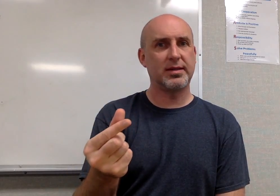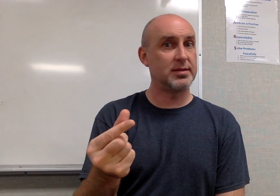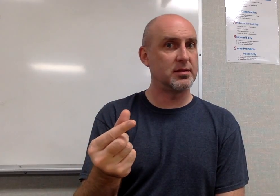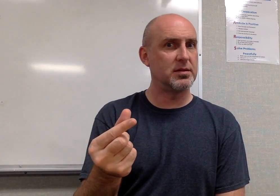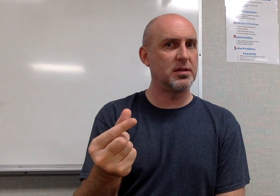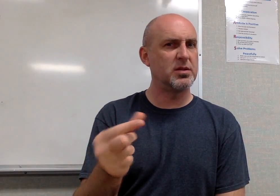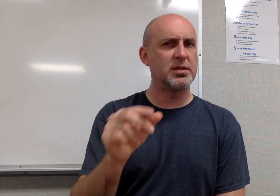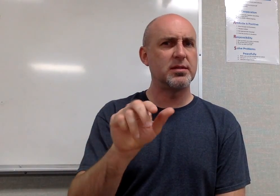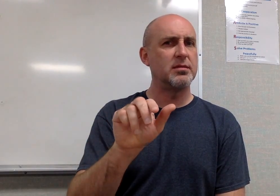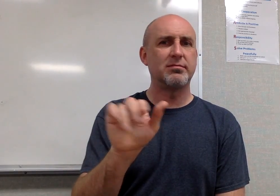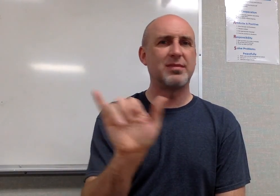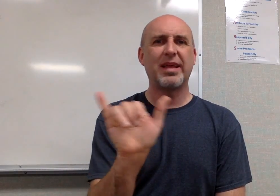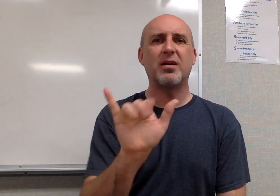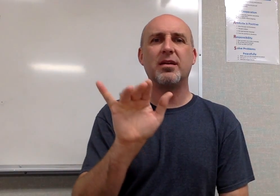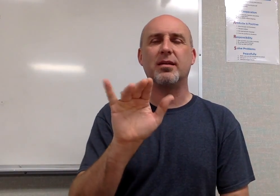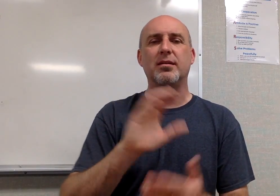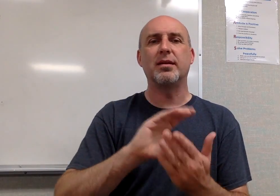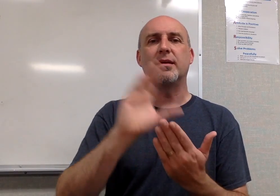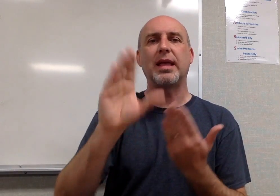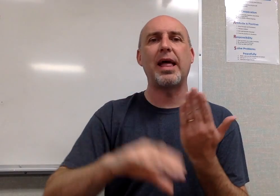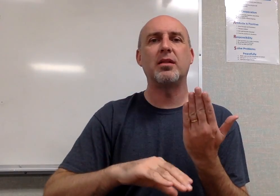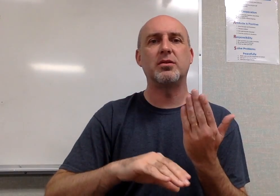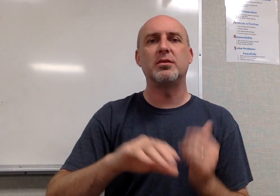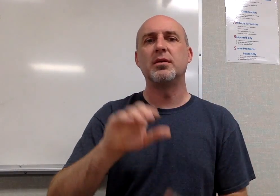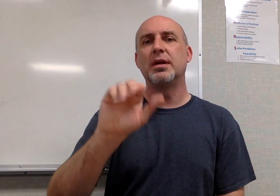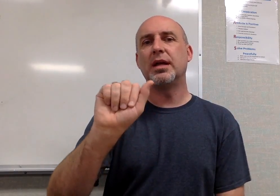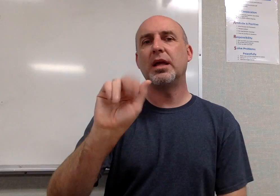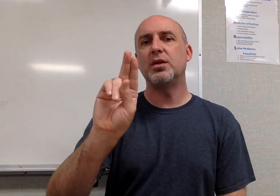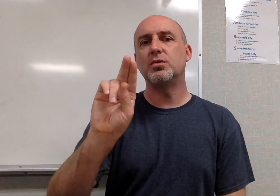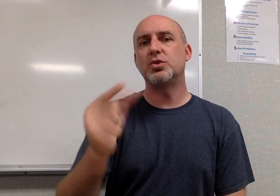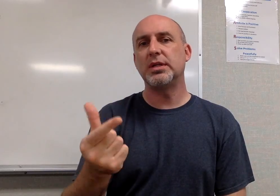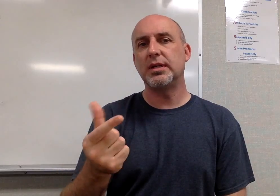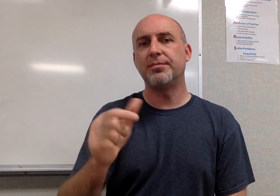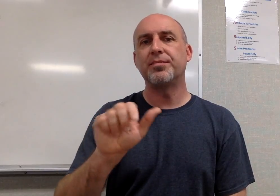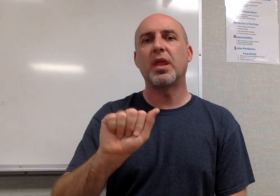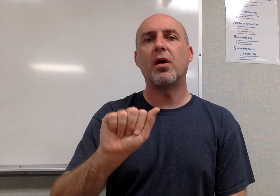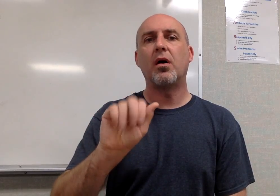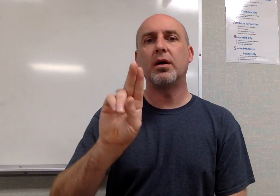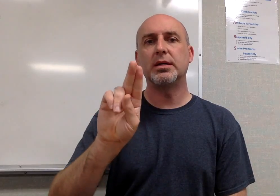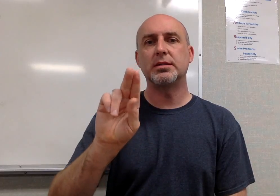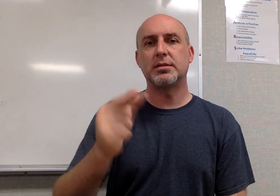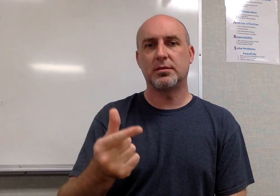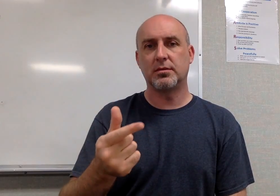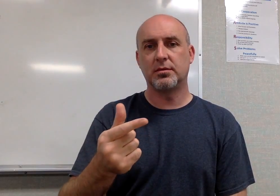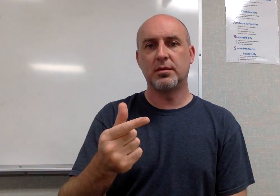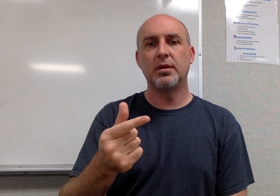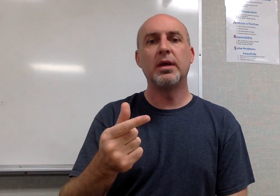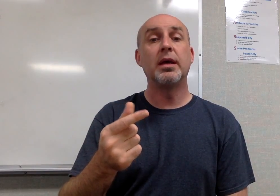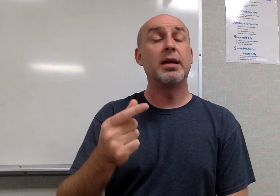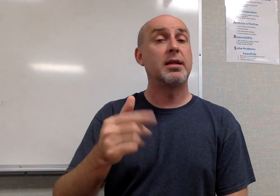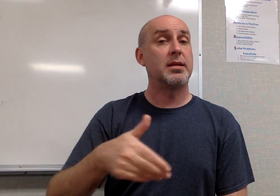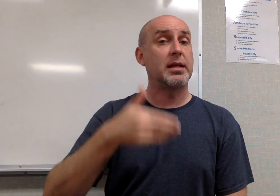August. You see, just like on a calendar, A-U-G, August. Next